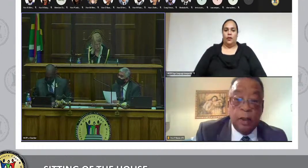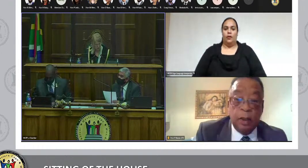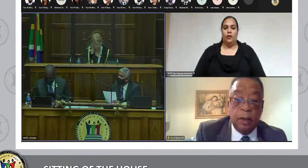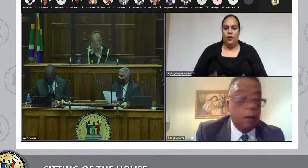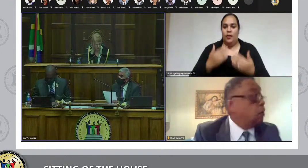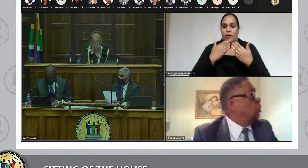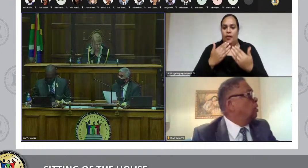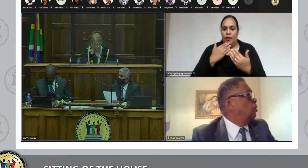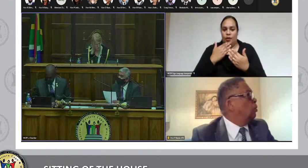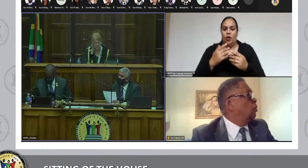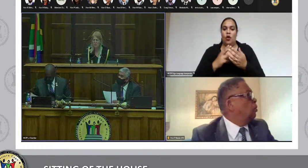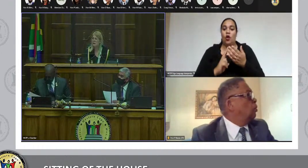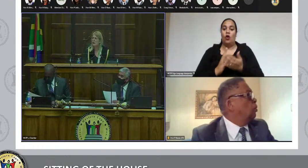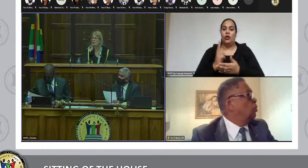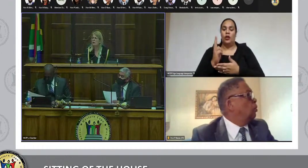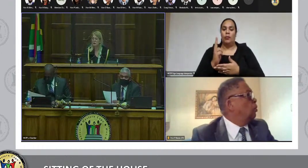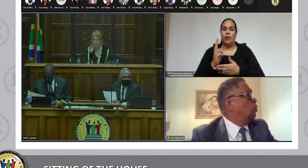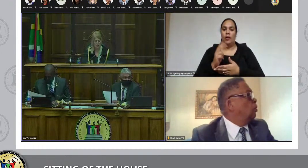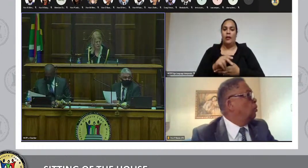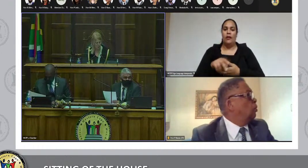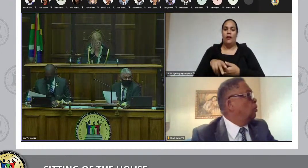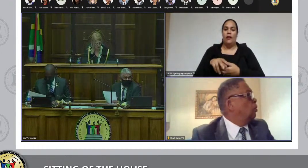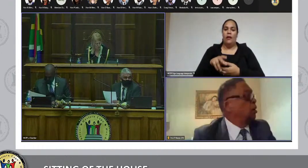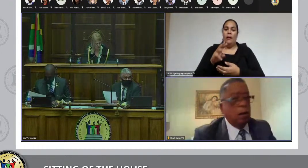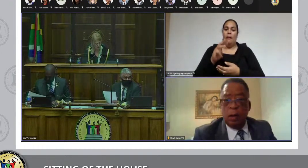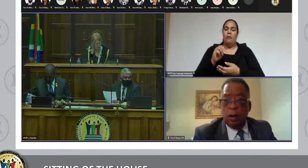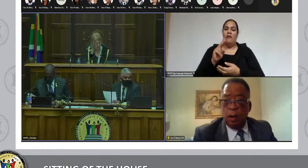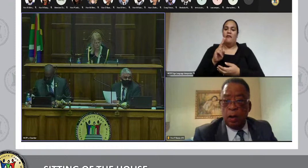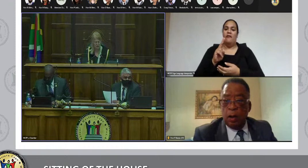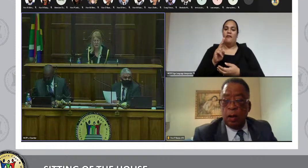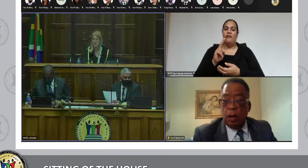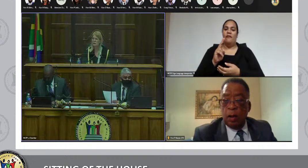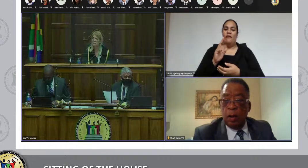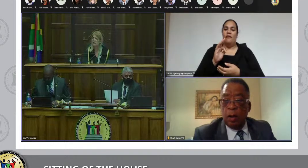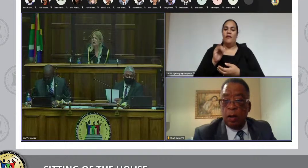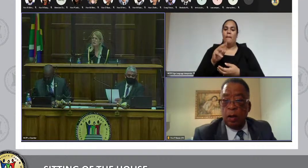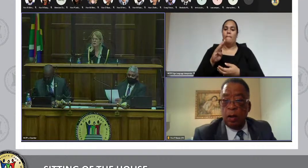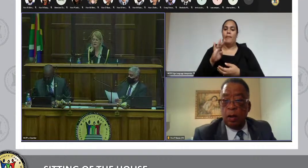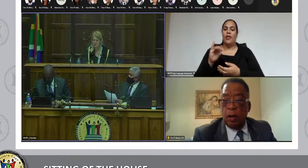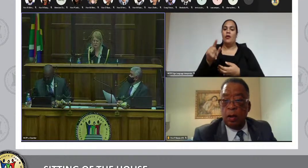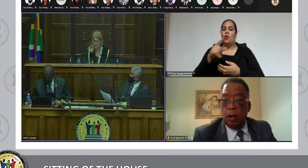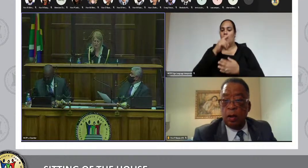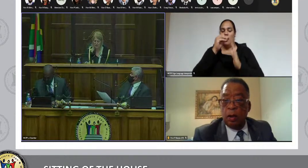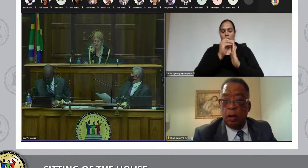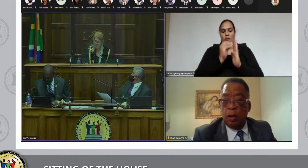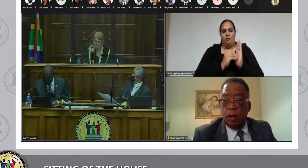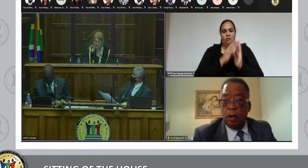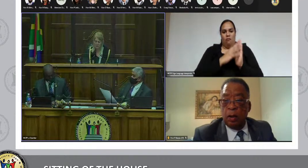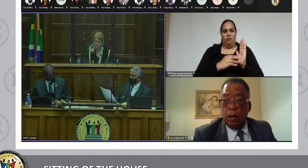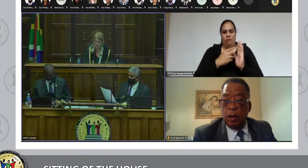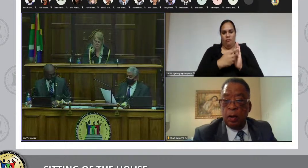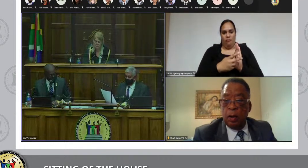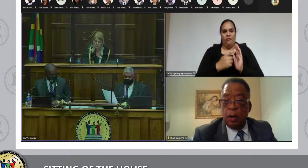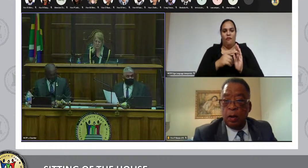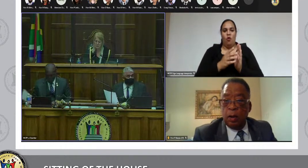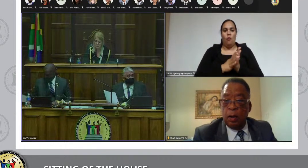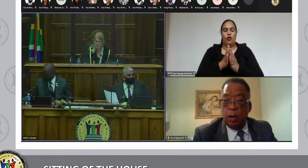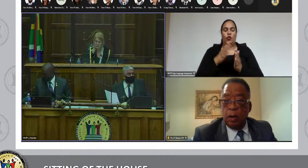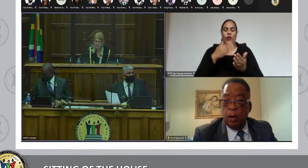Thank you. Honourable Mvimbi, you are finally on the list for motions without notice.